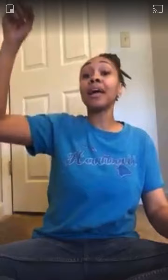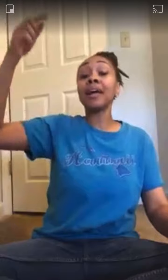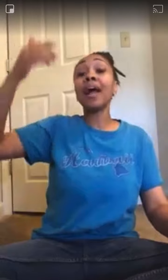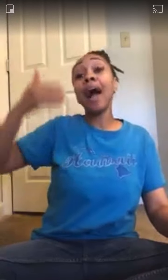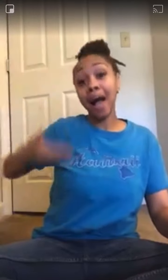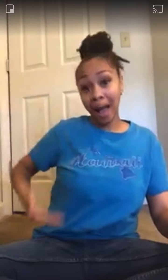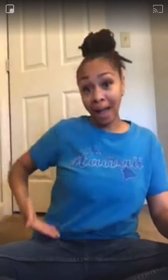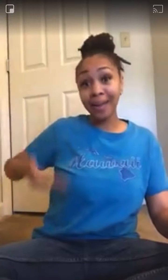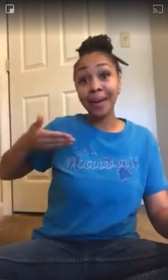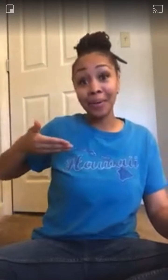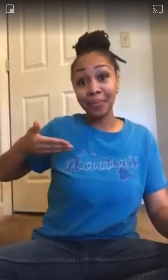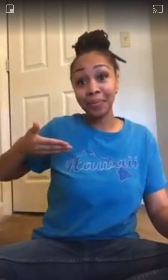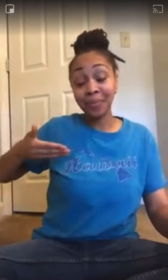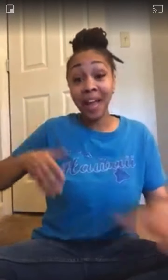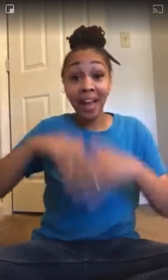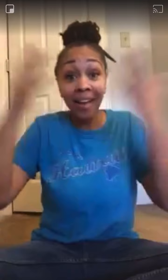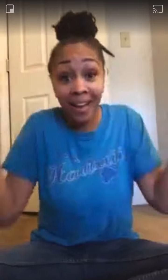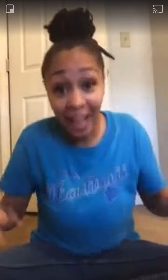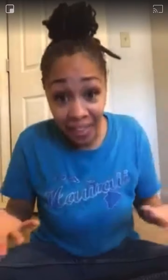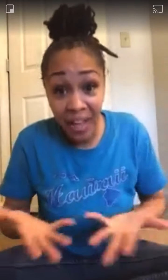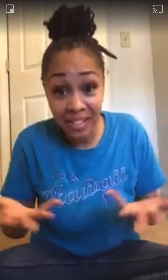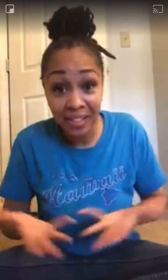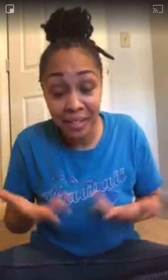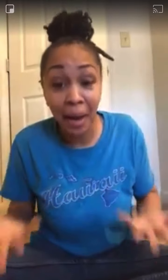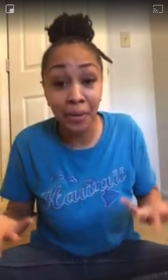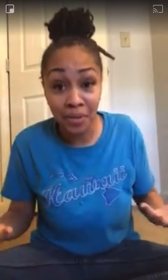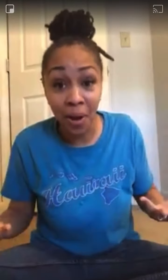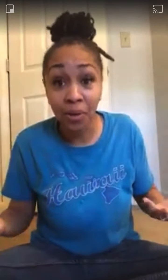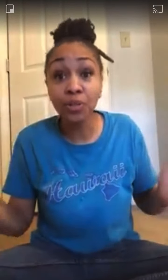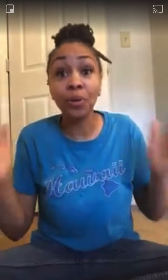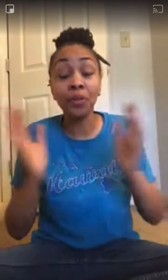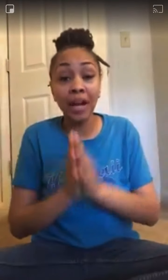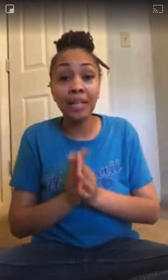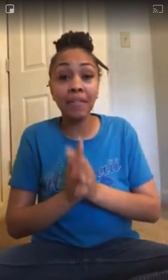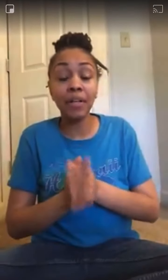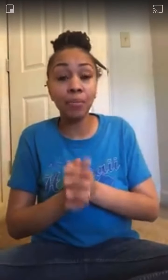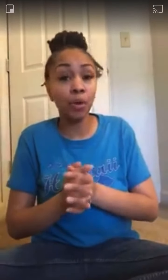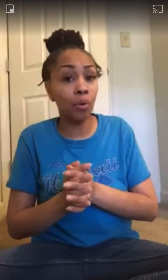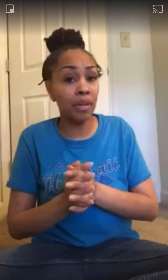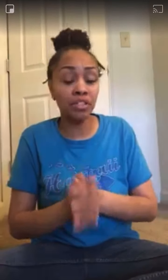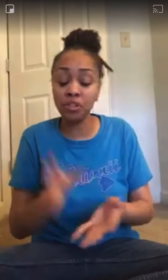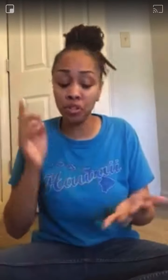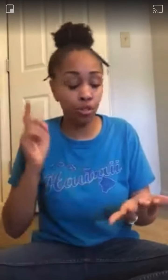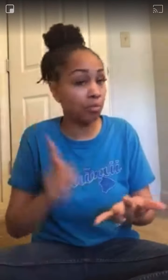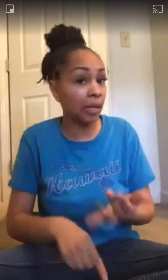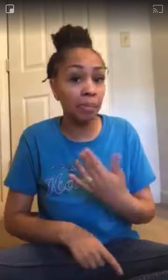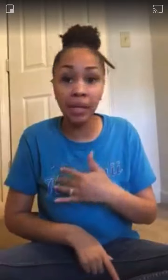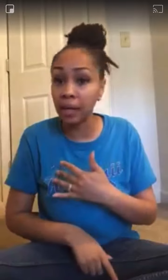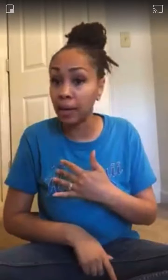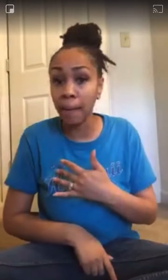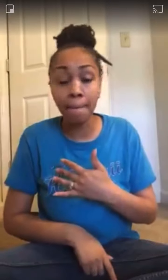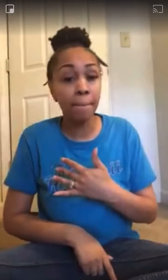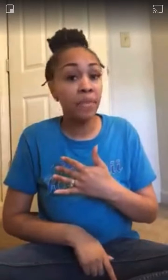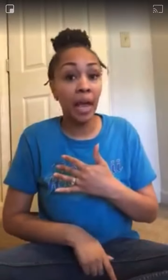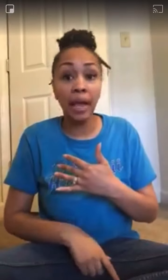say I am. And that's the entire song. So if you guys have any more questions, shoot me a PM.